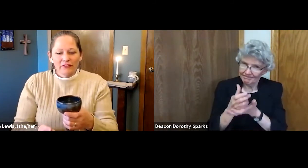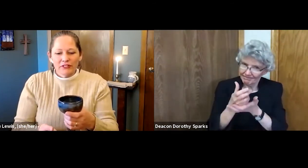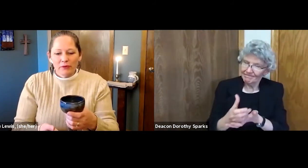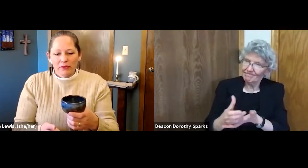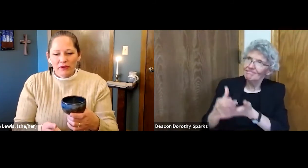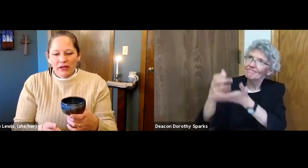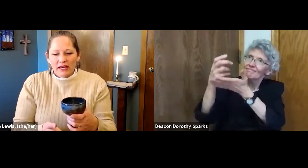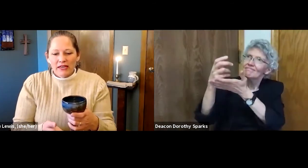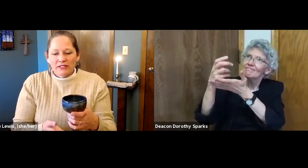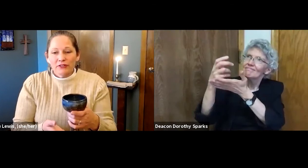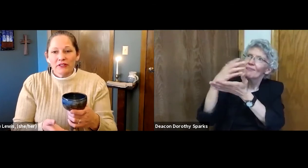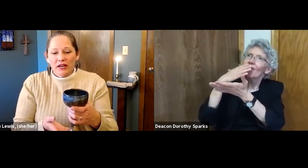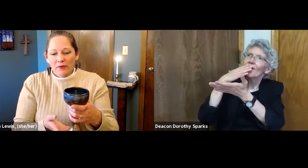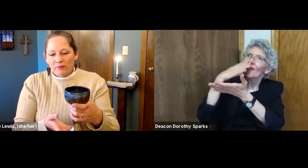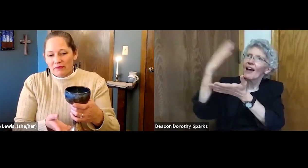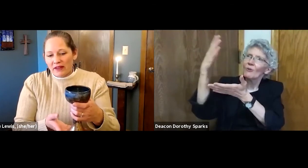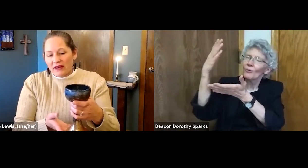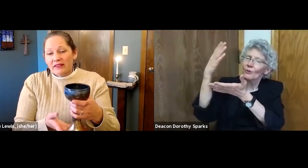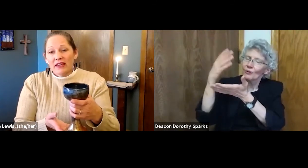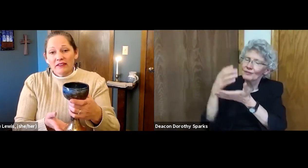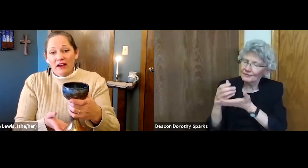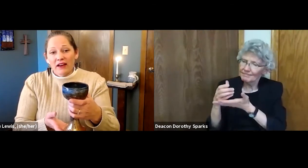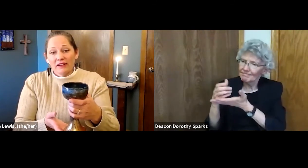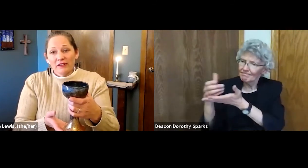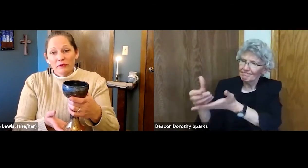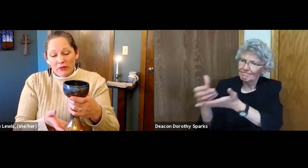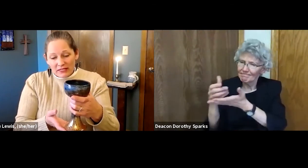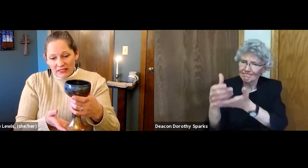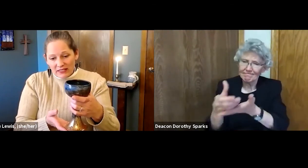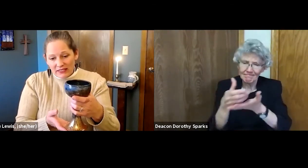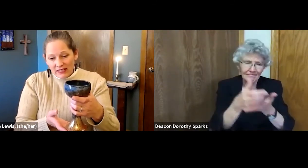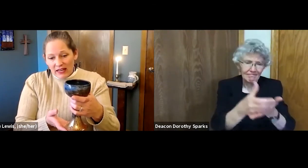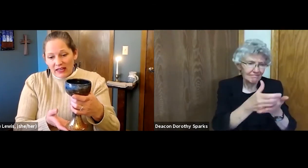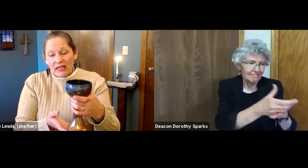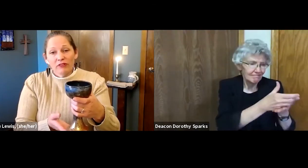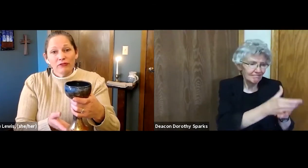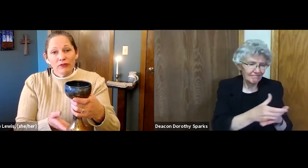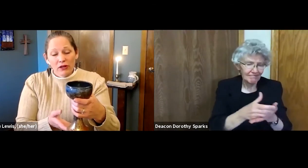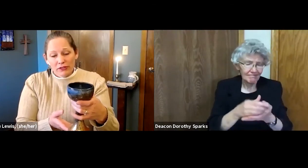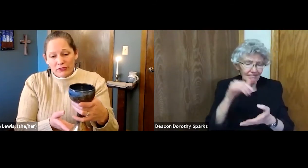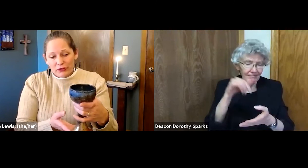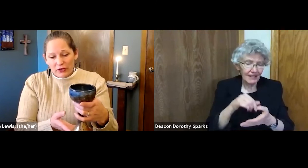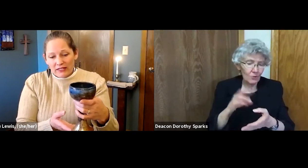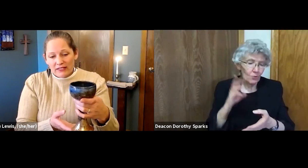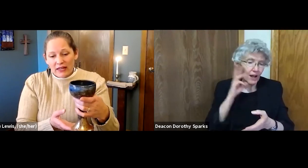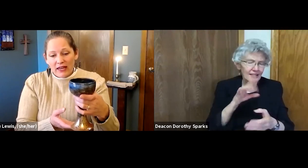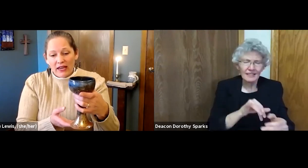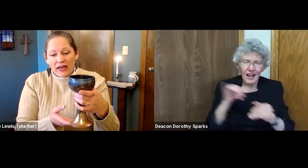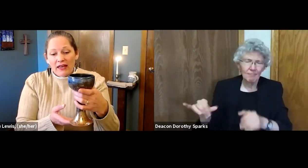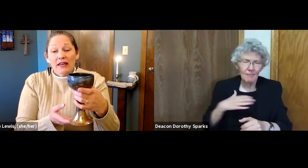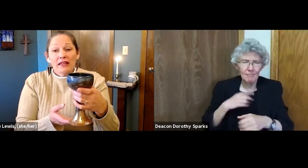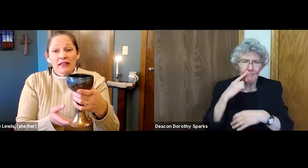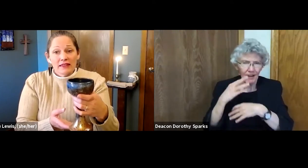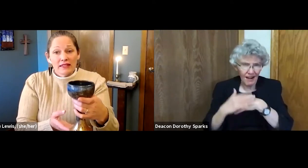Again, after supper, he took the cup, thanked God, blessed it, and gave it for all to drink,